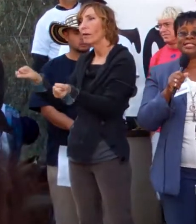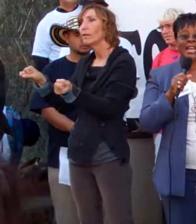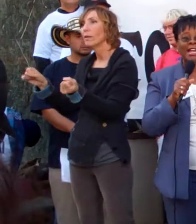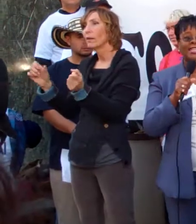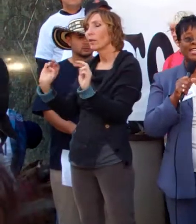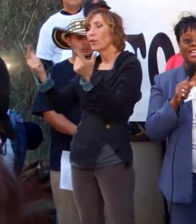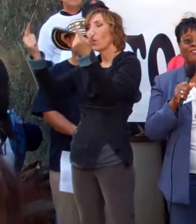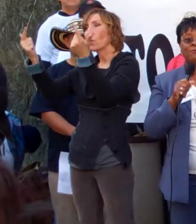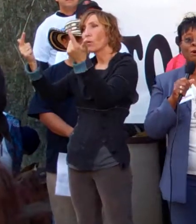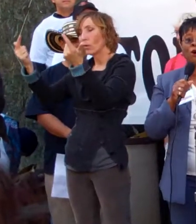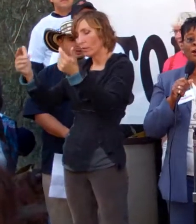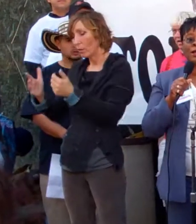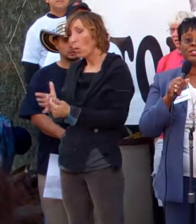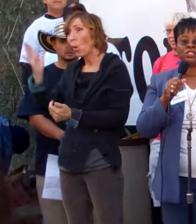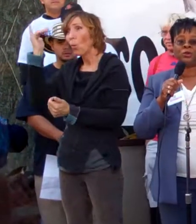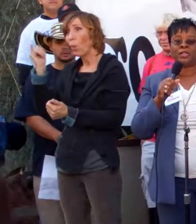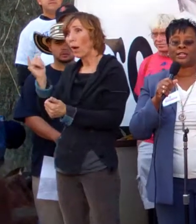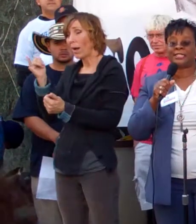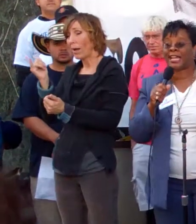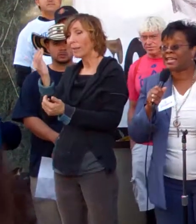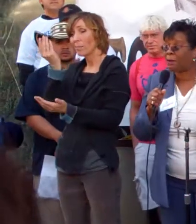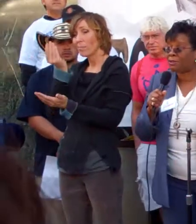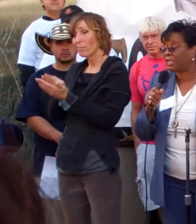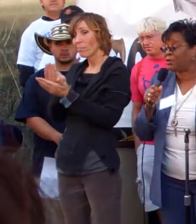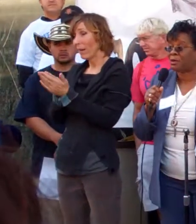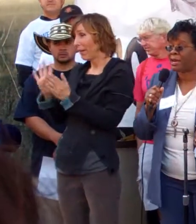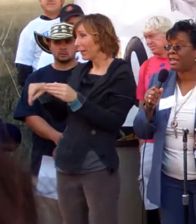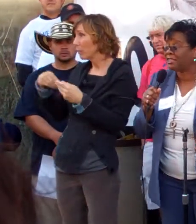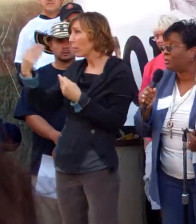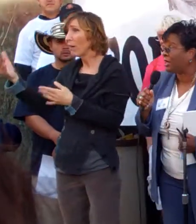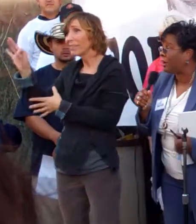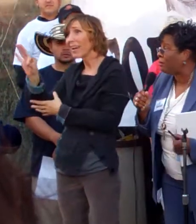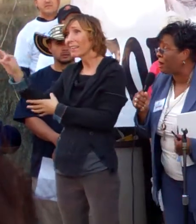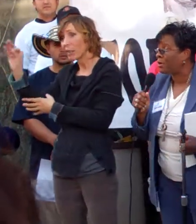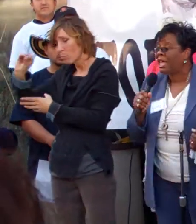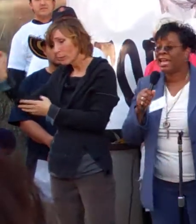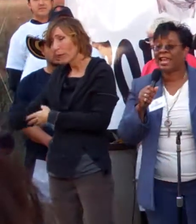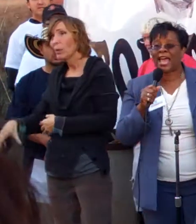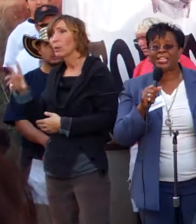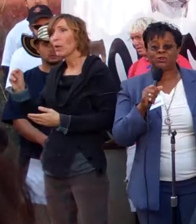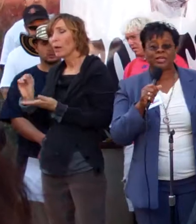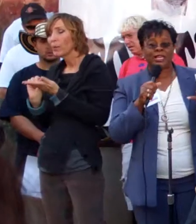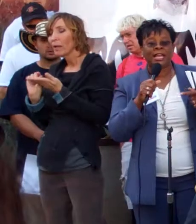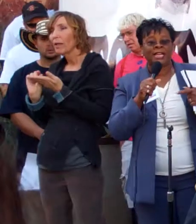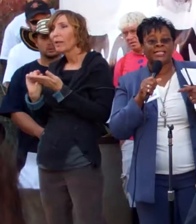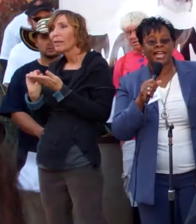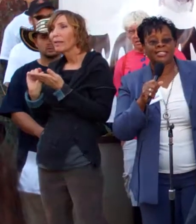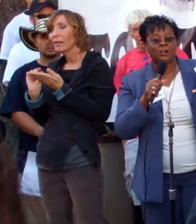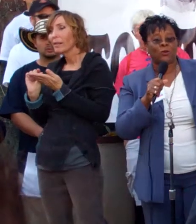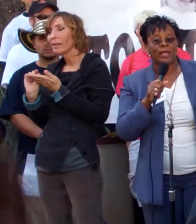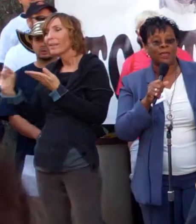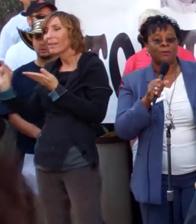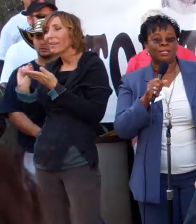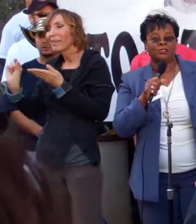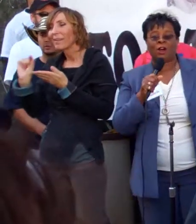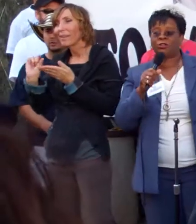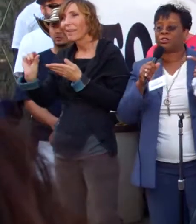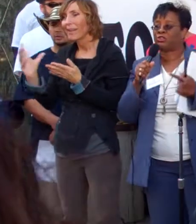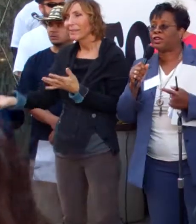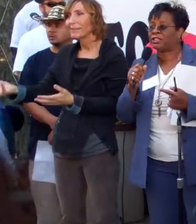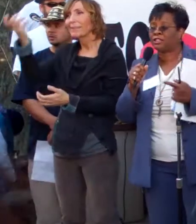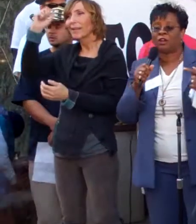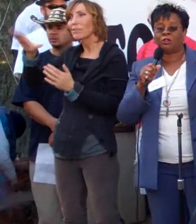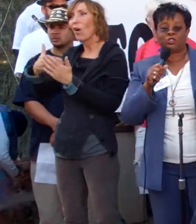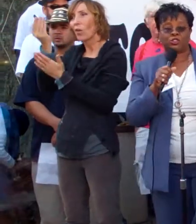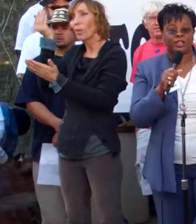it does not give more to the 99% or anybody else that we care about. It actually takes it away because of all